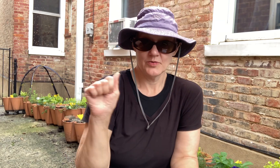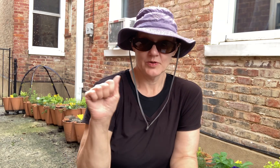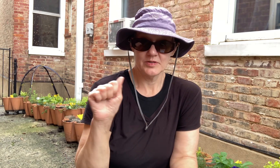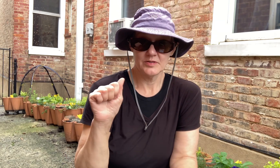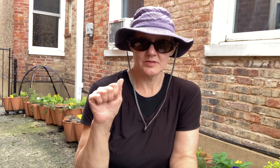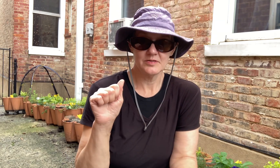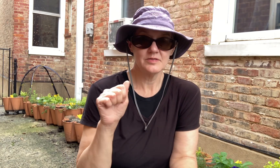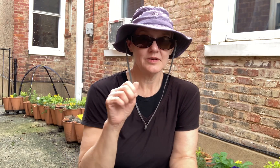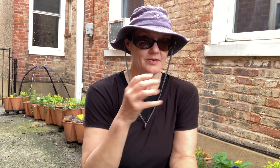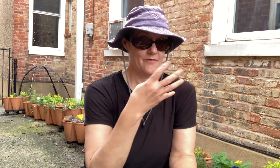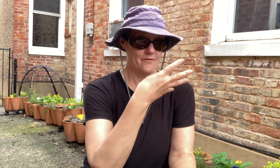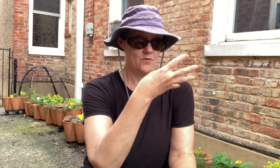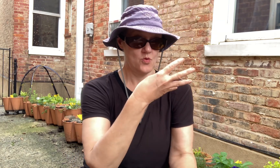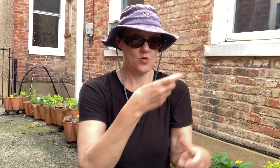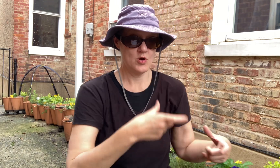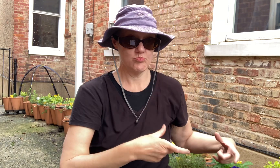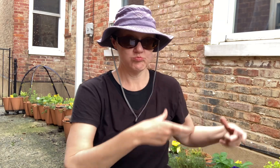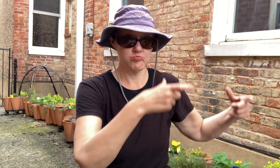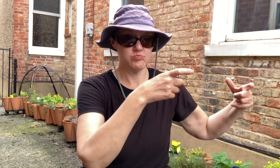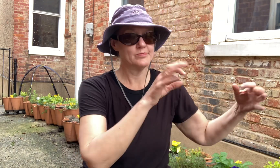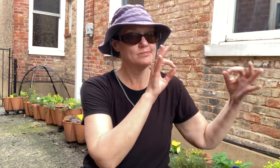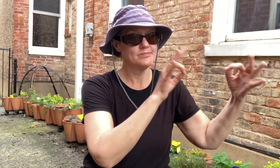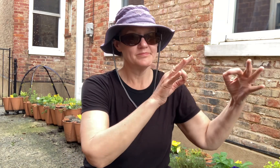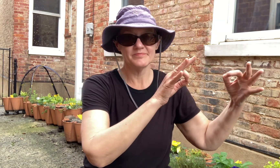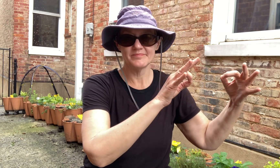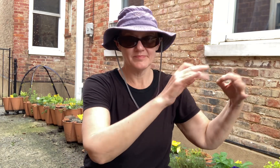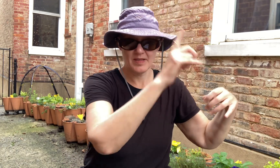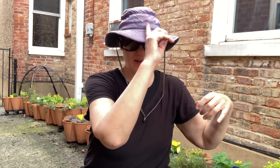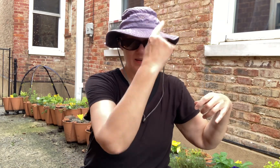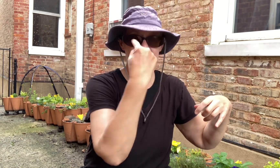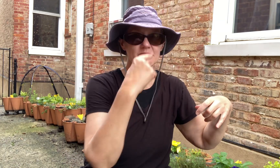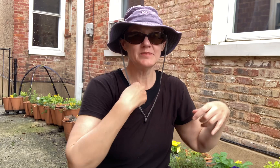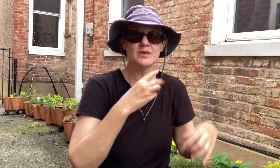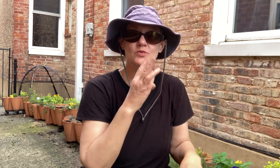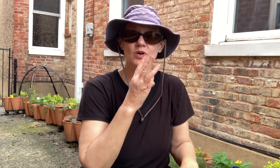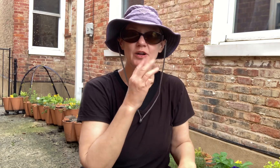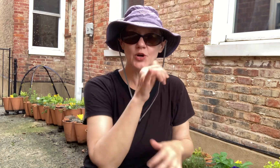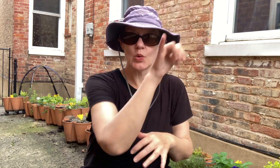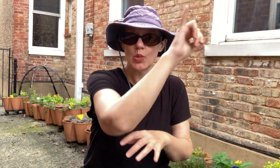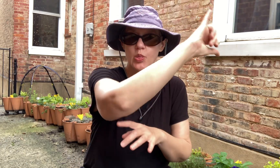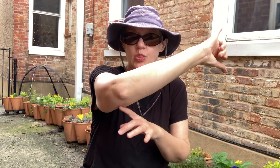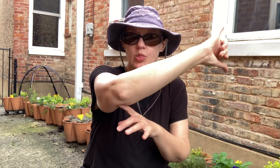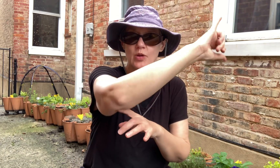Also, I have arthritis, and the 4-tier is the perfect height for me to water.